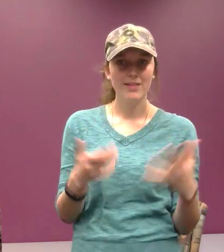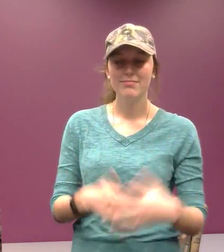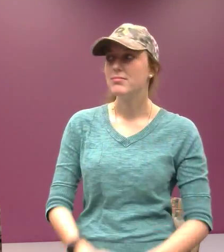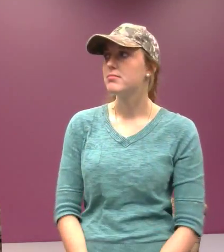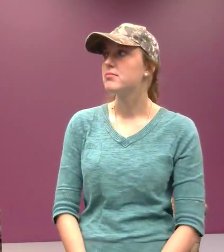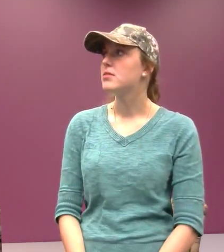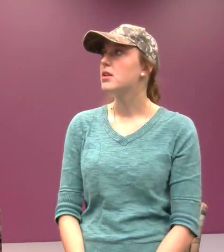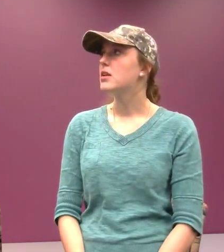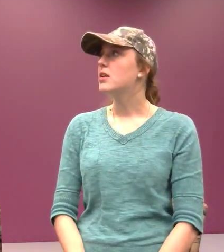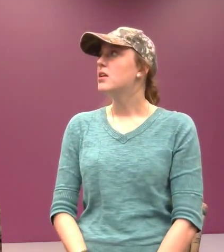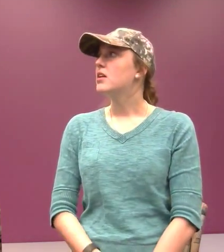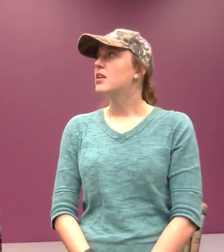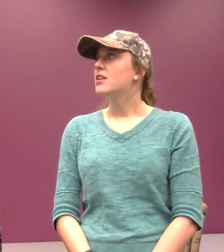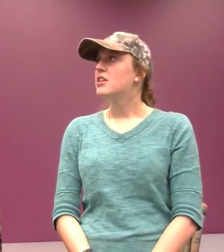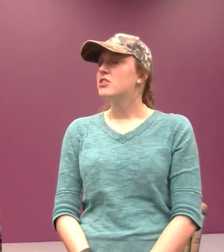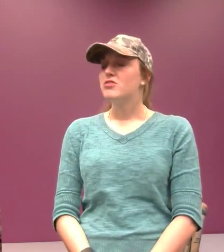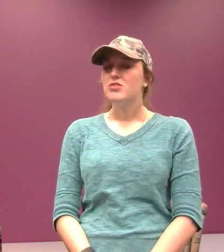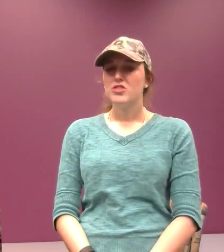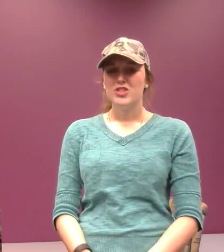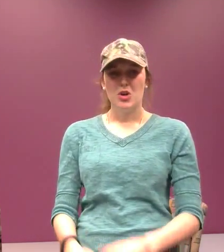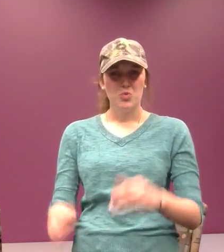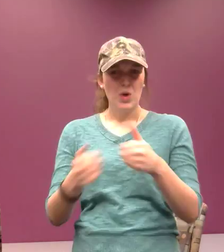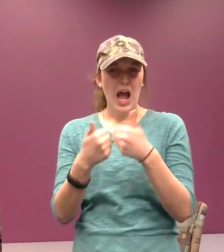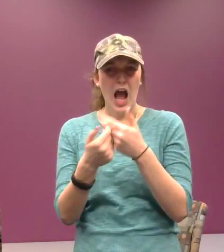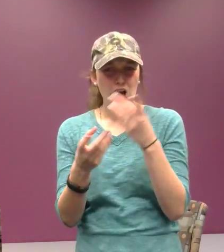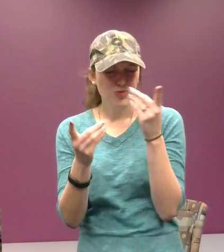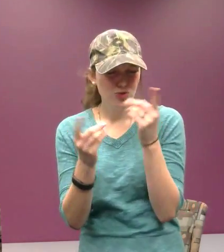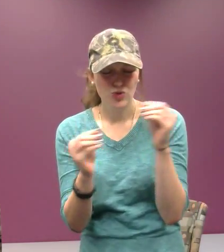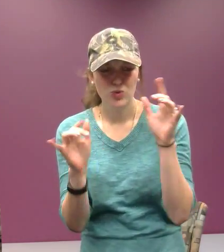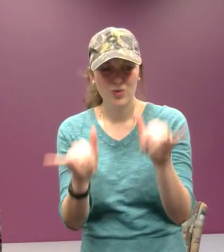Now, when we first learned how to do this,